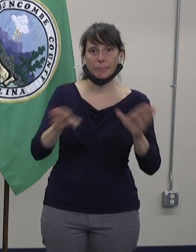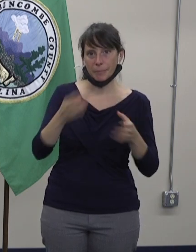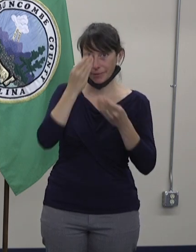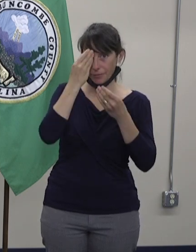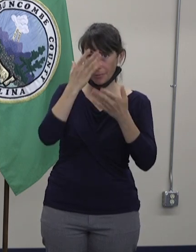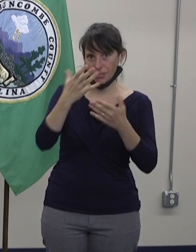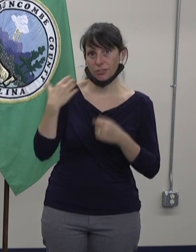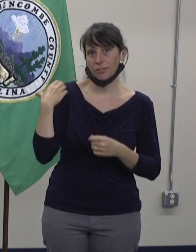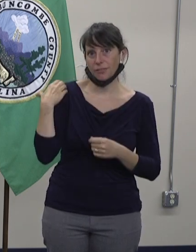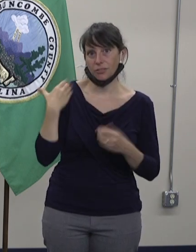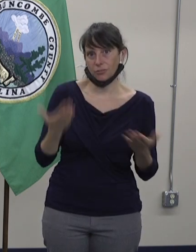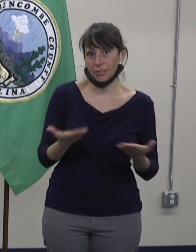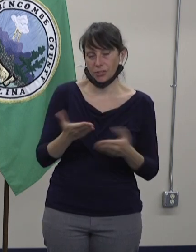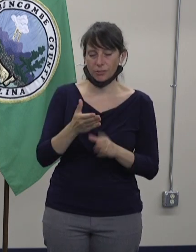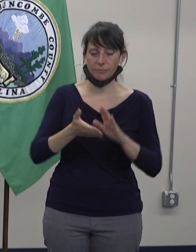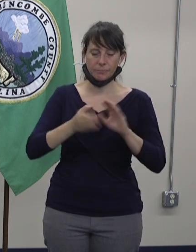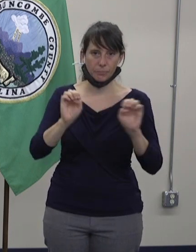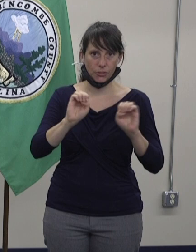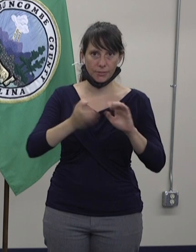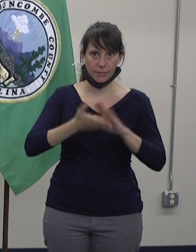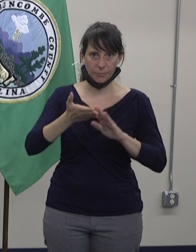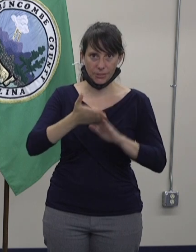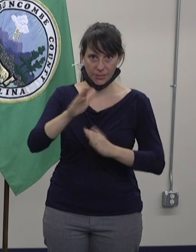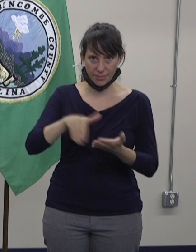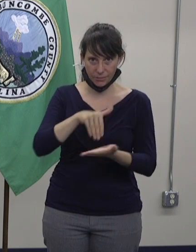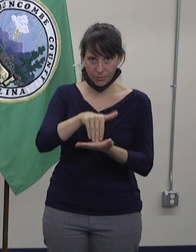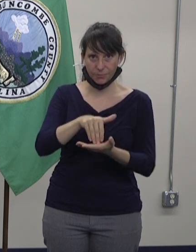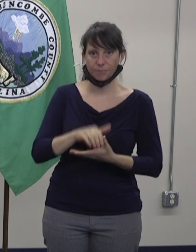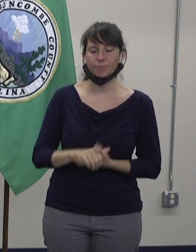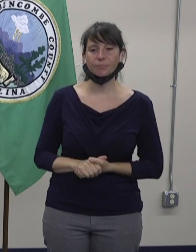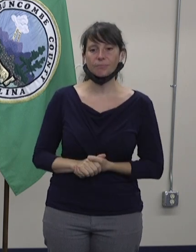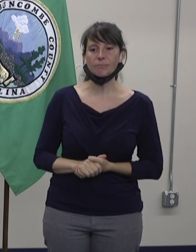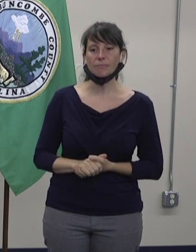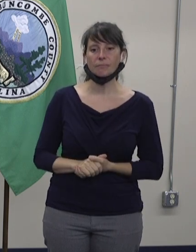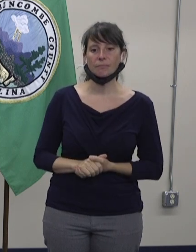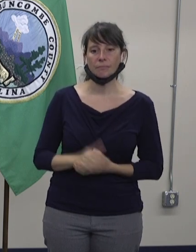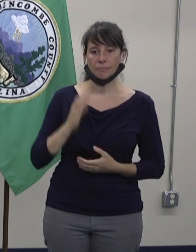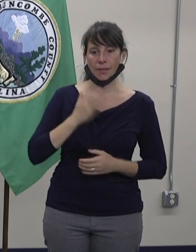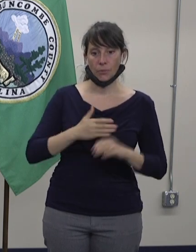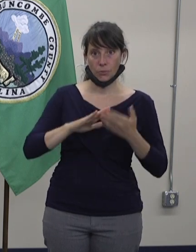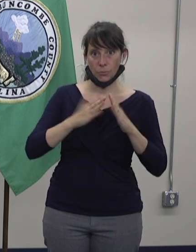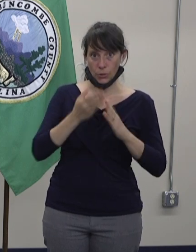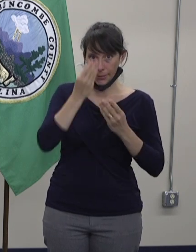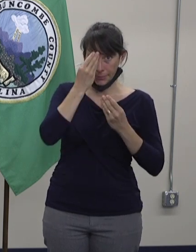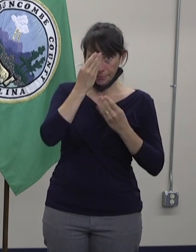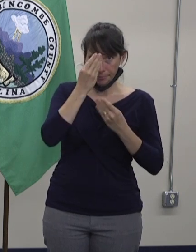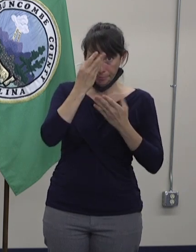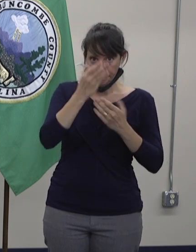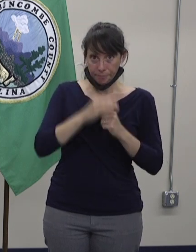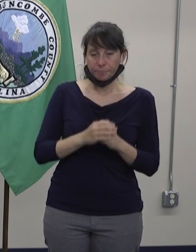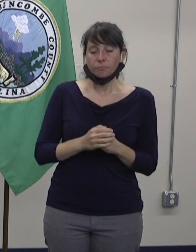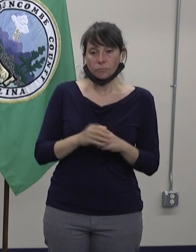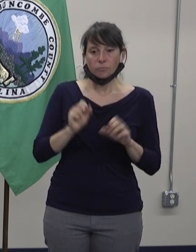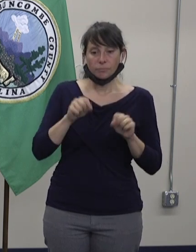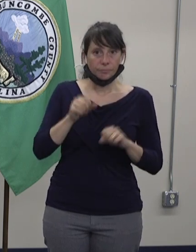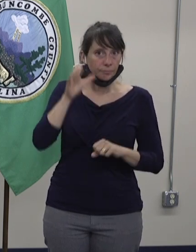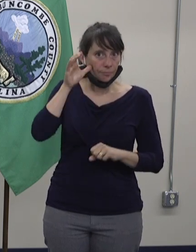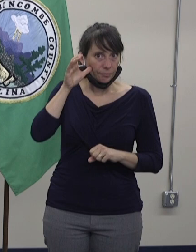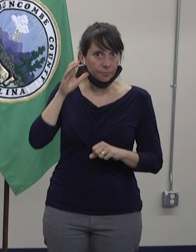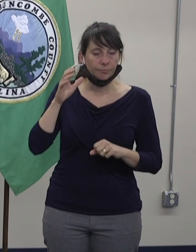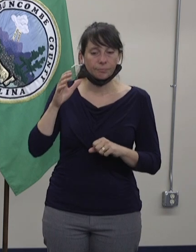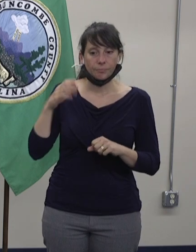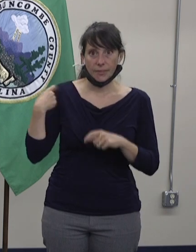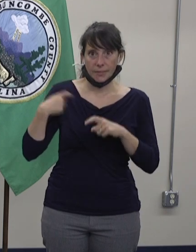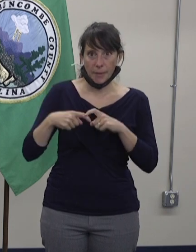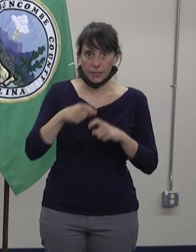Information Officer here in the Emergency Operations Center. This Community Update is available in Spanish